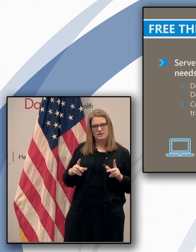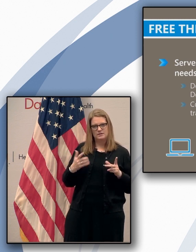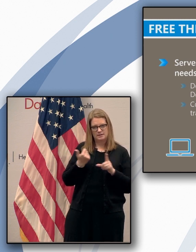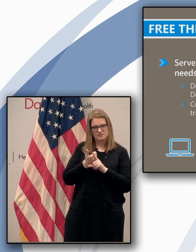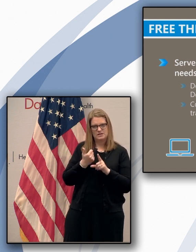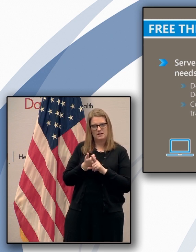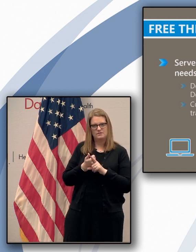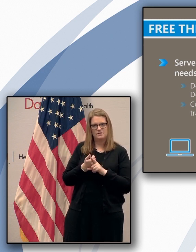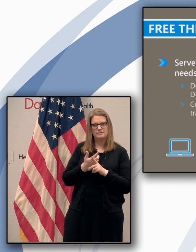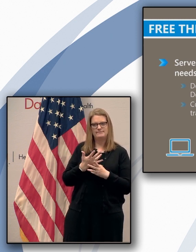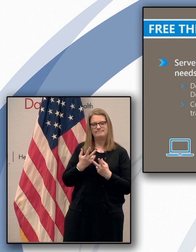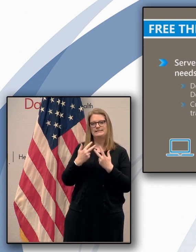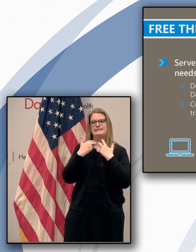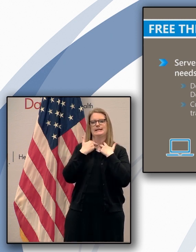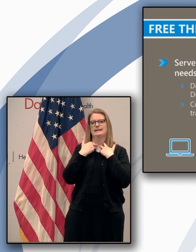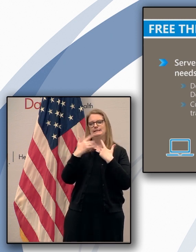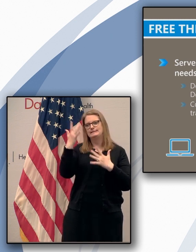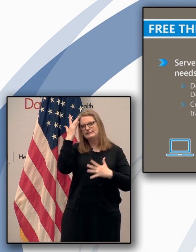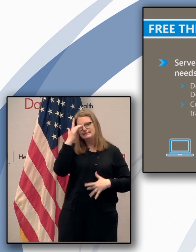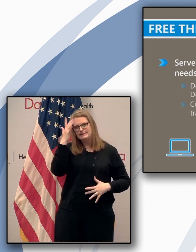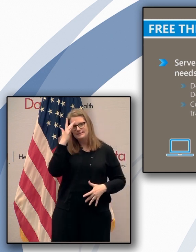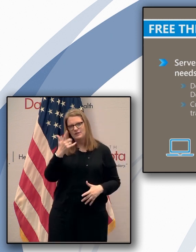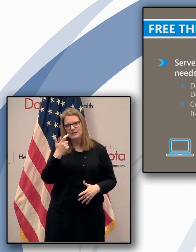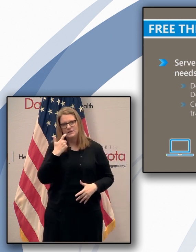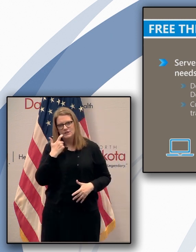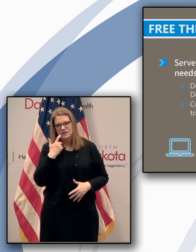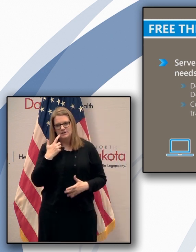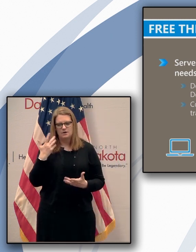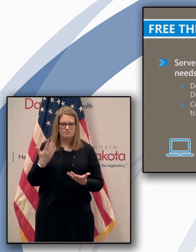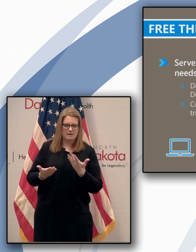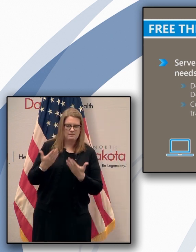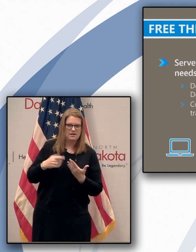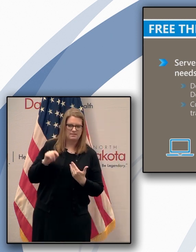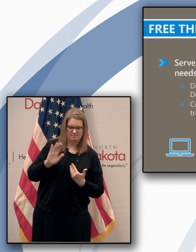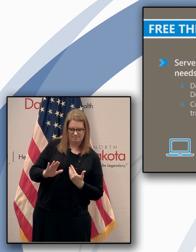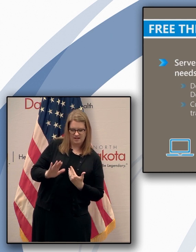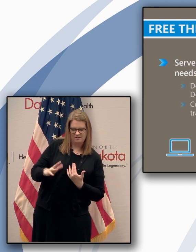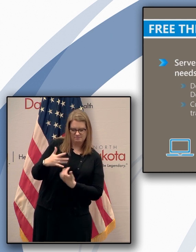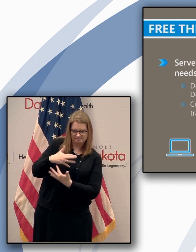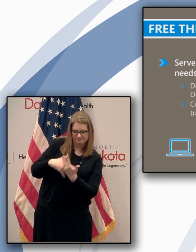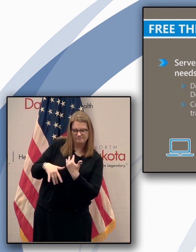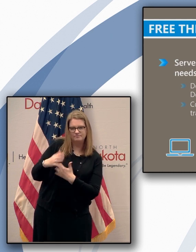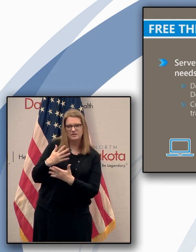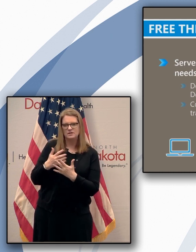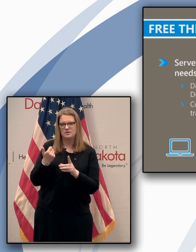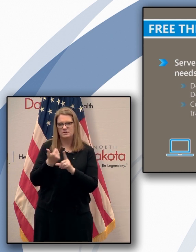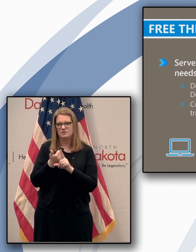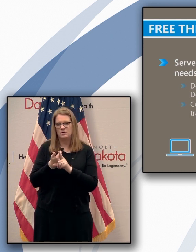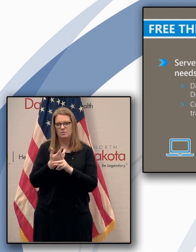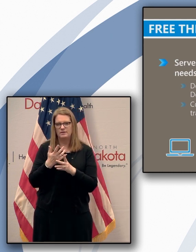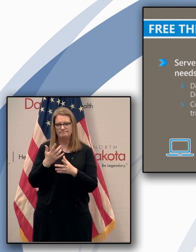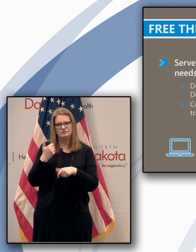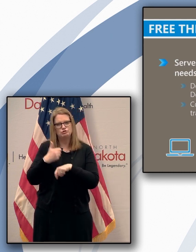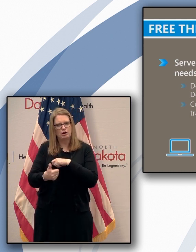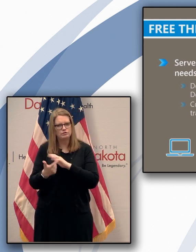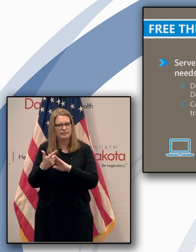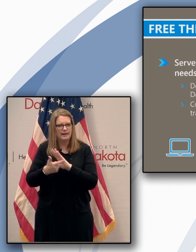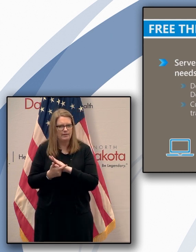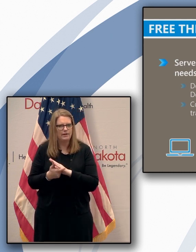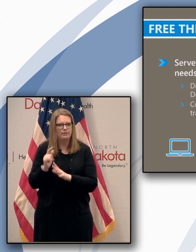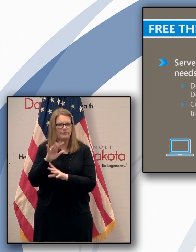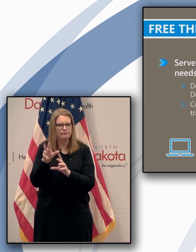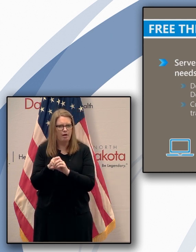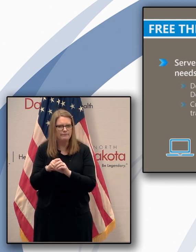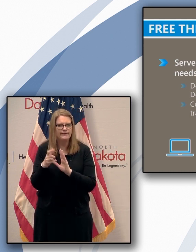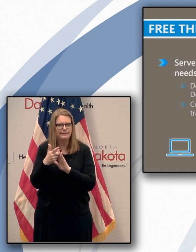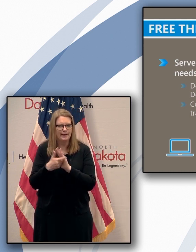with a disease of addiction, or they themselves may have had an interaction at some point in their life with our criminal justice system. But those individuals